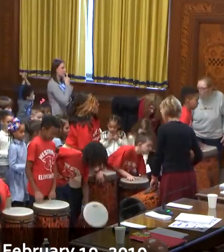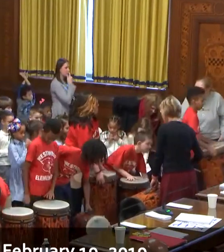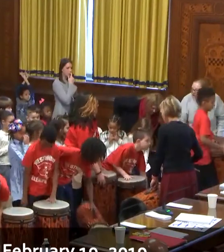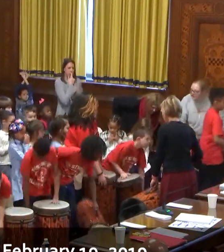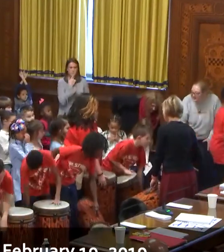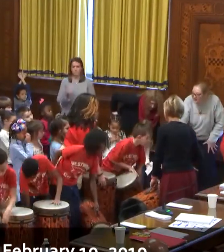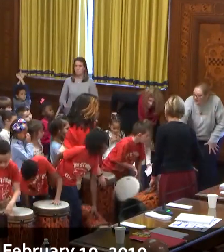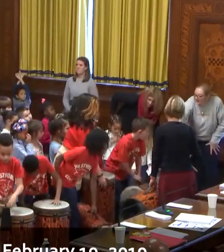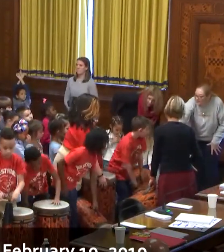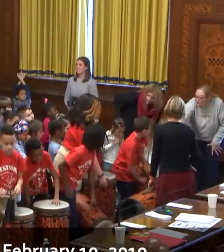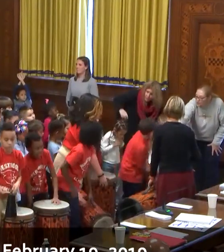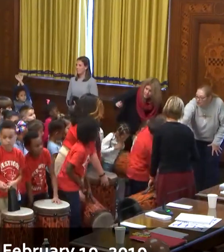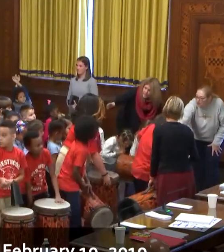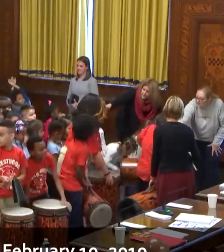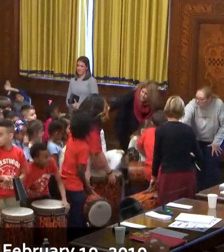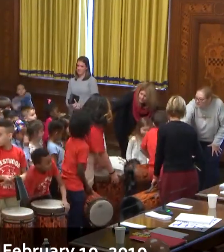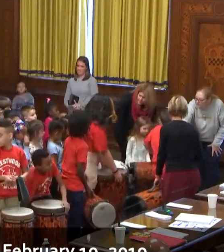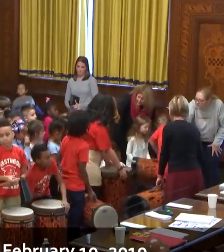You guys were great.